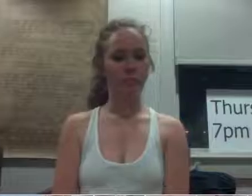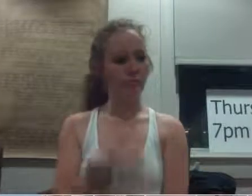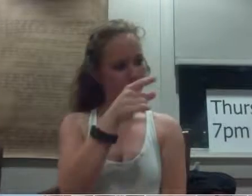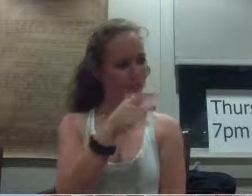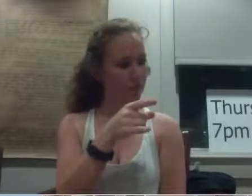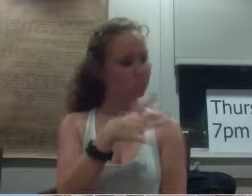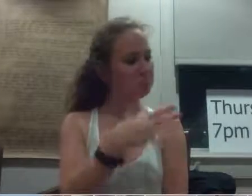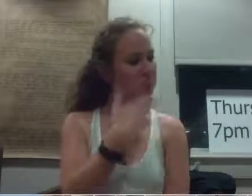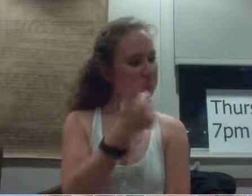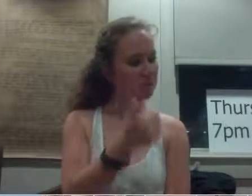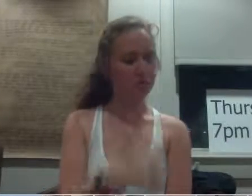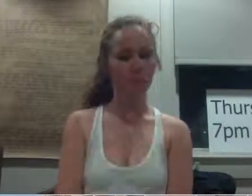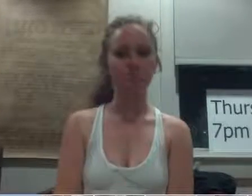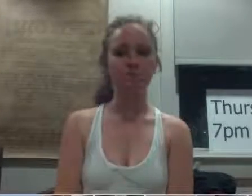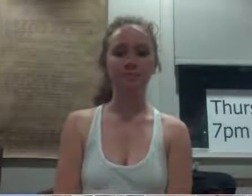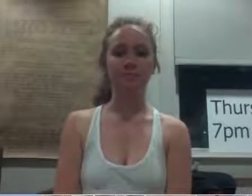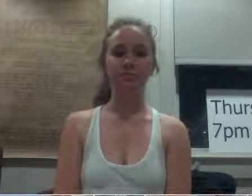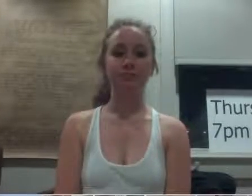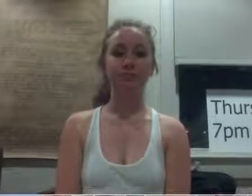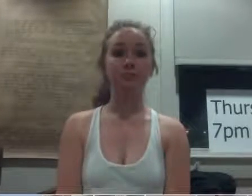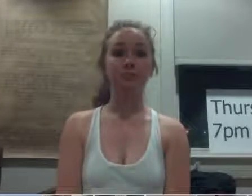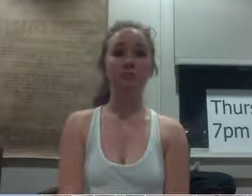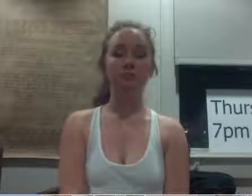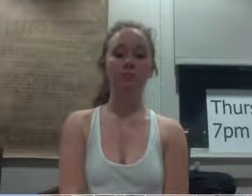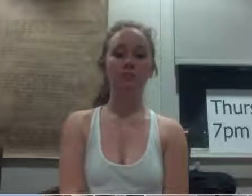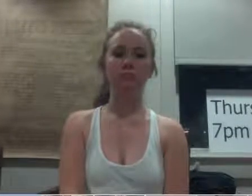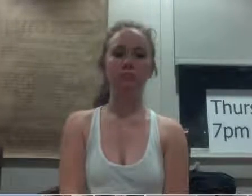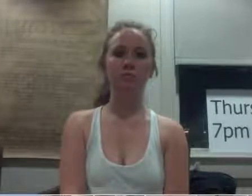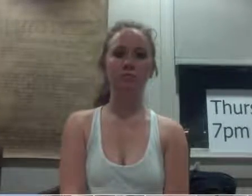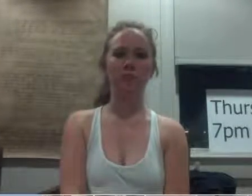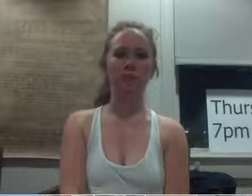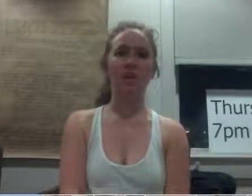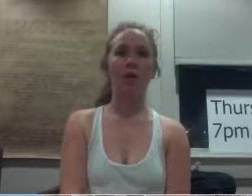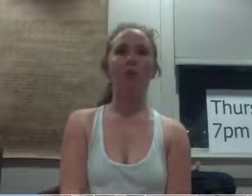Please say sorry. That's better.